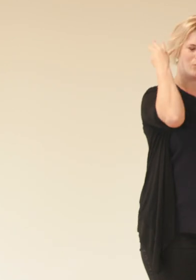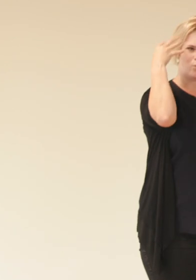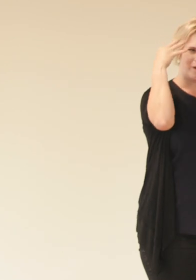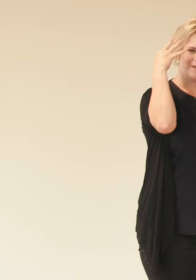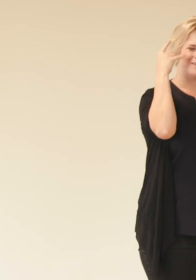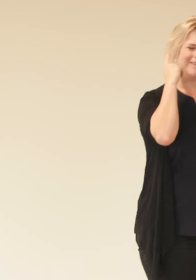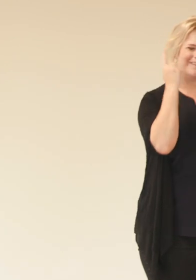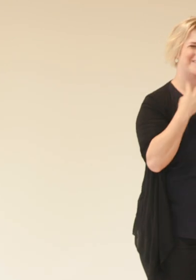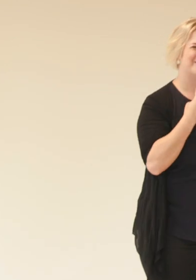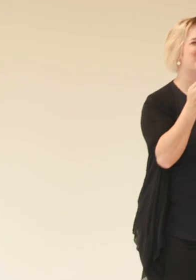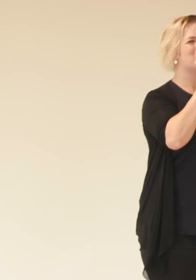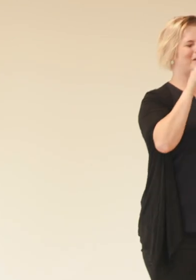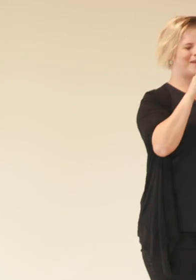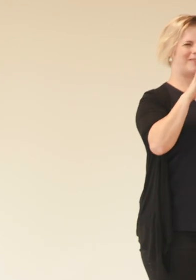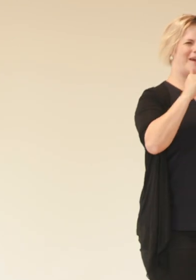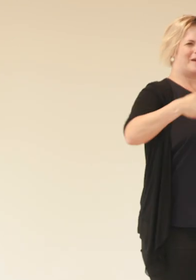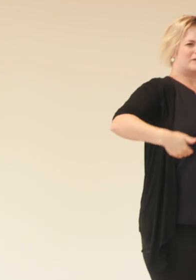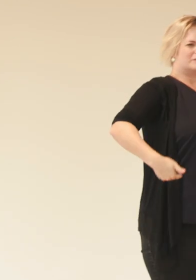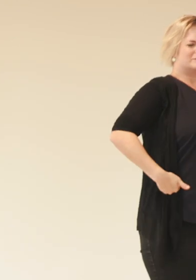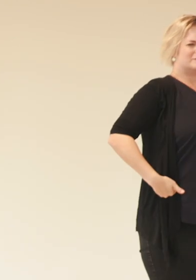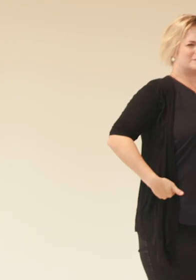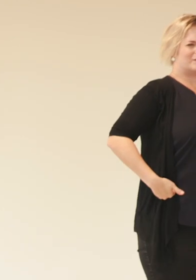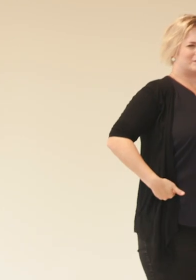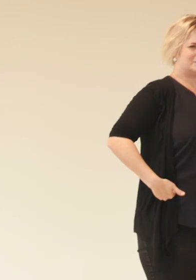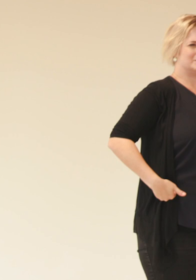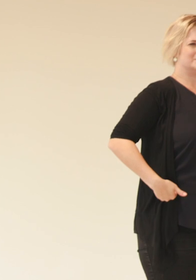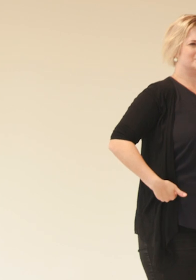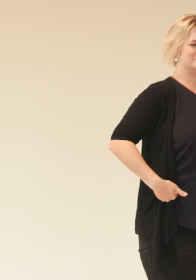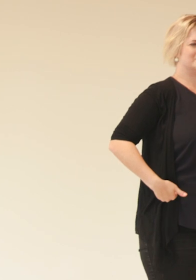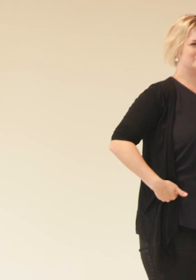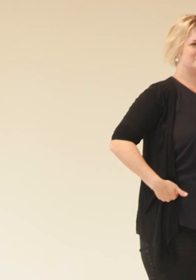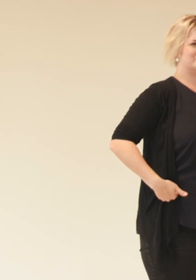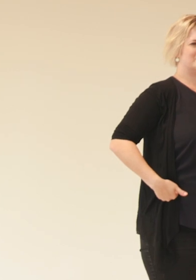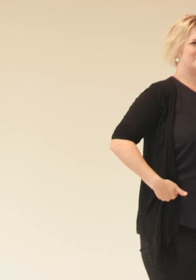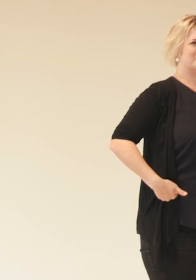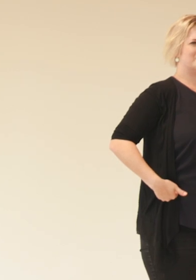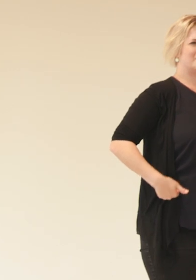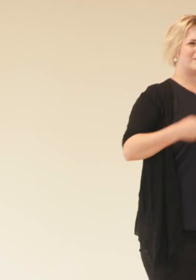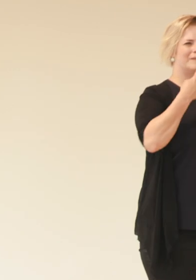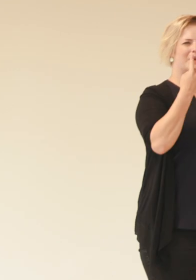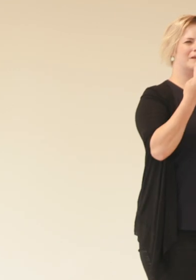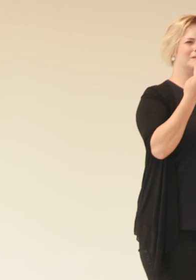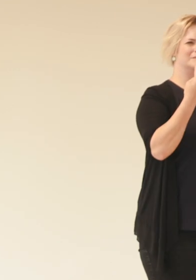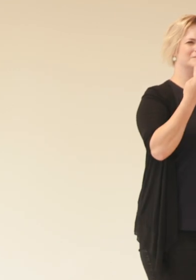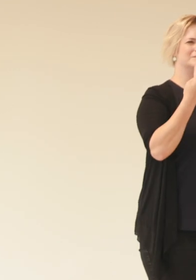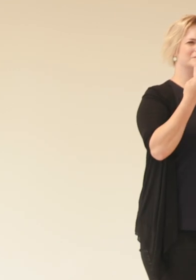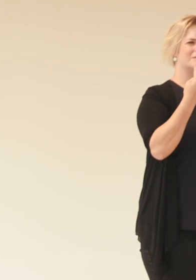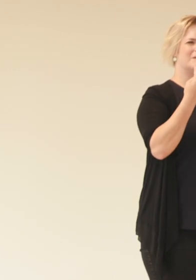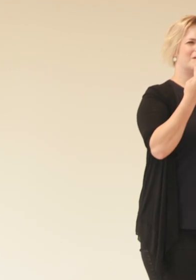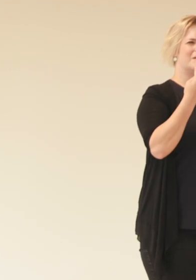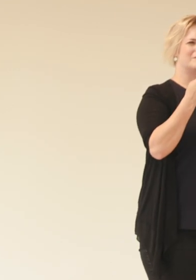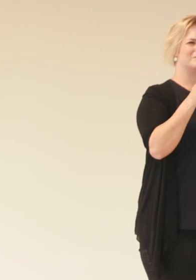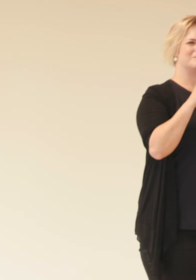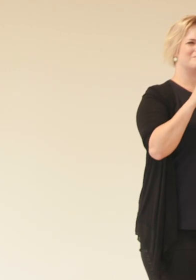but it was like a feeling that said, there's something big that you need to do in this world. And